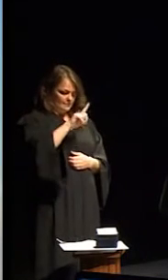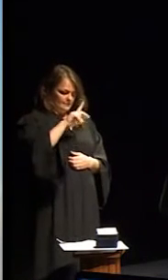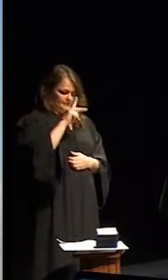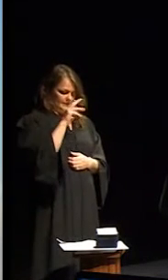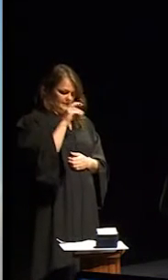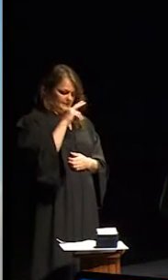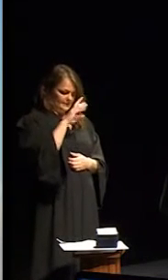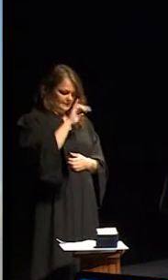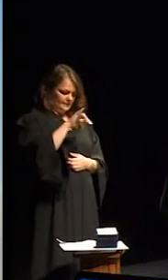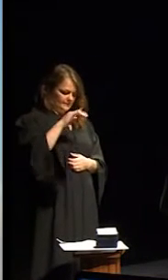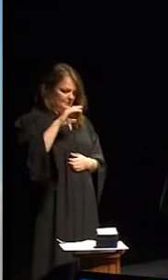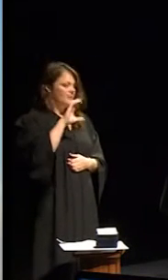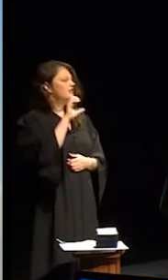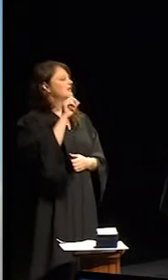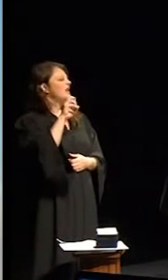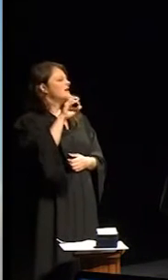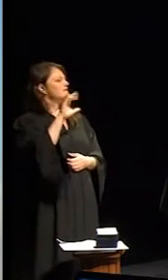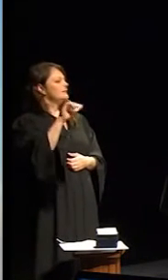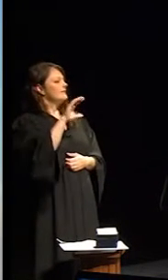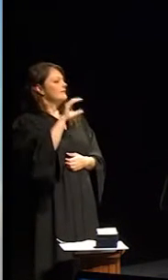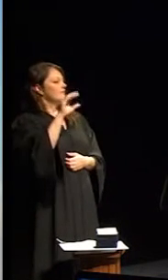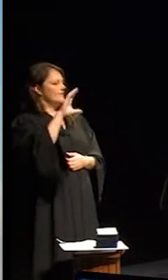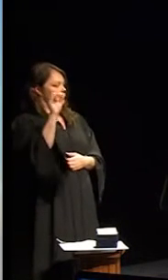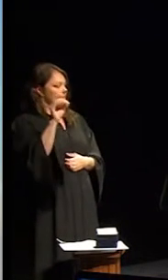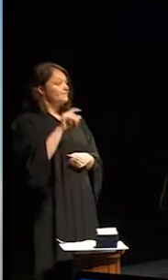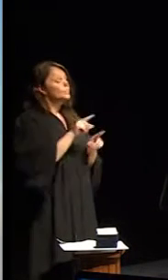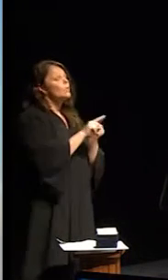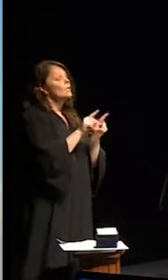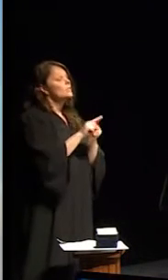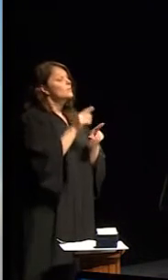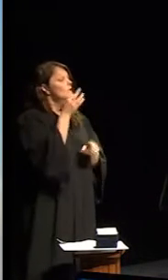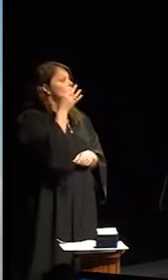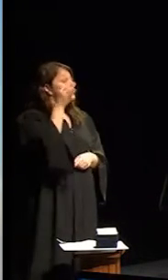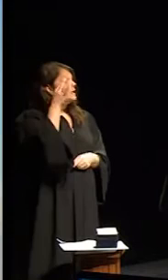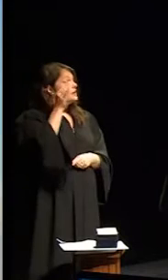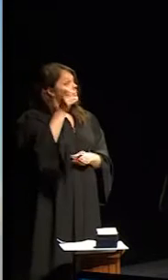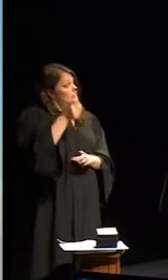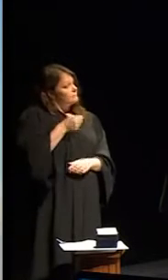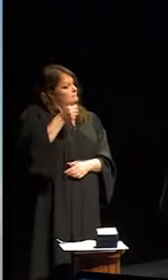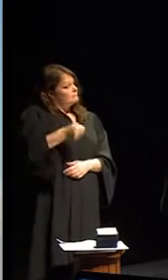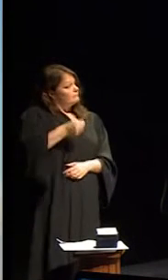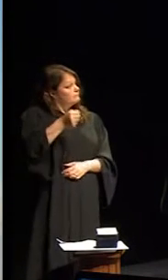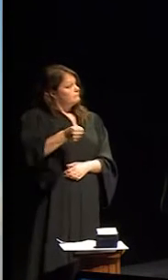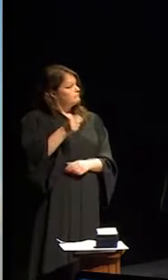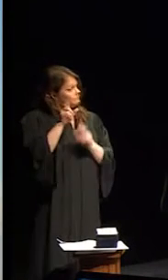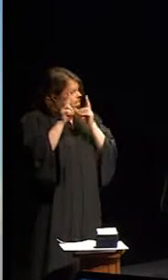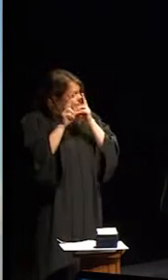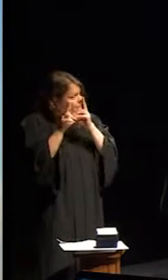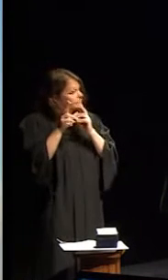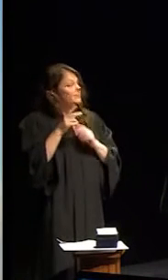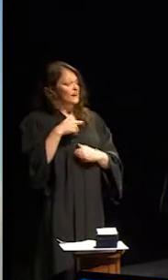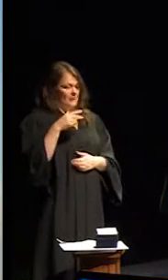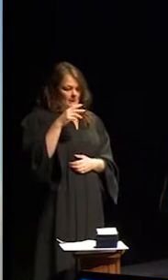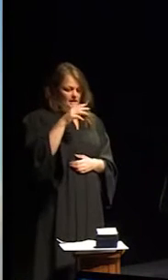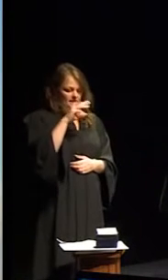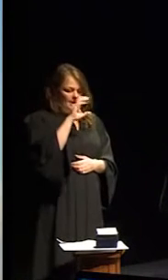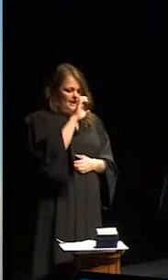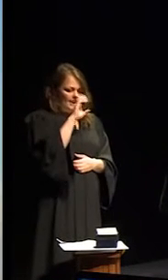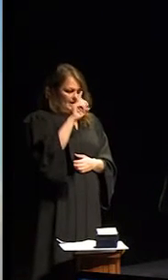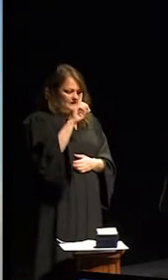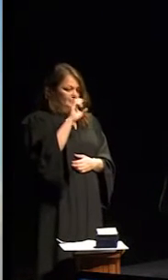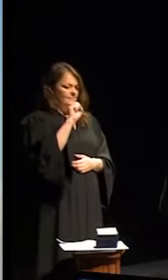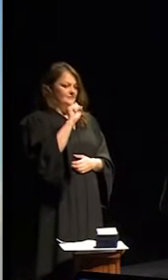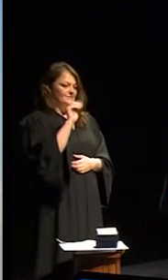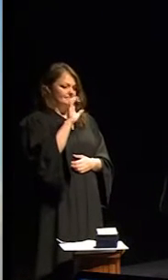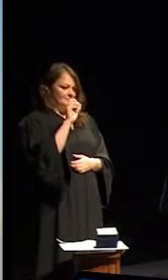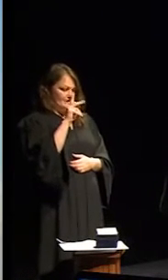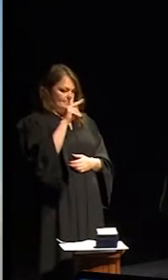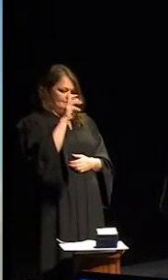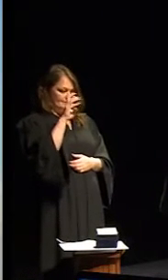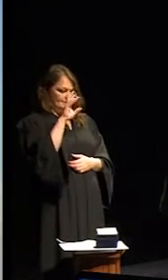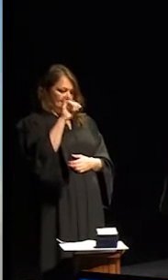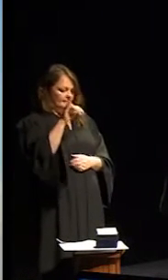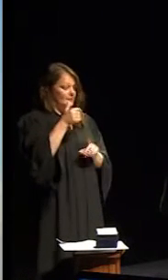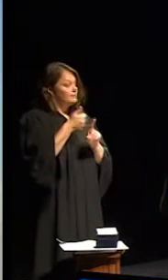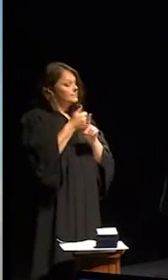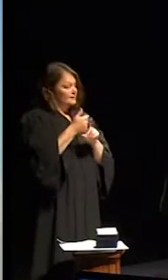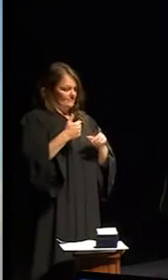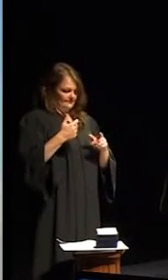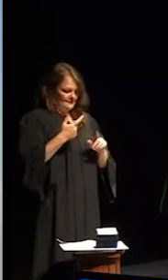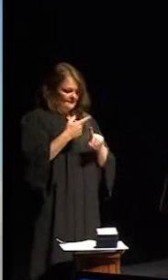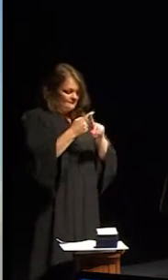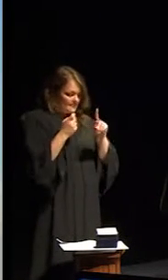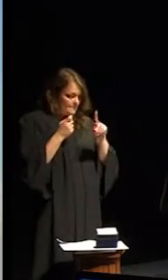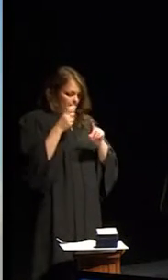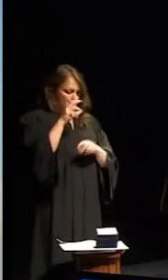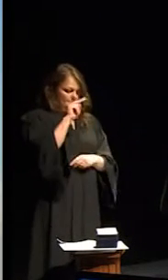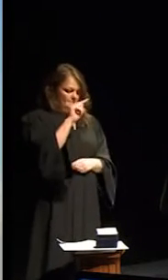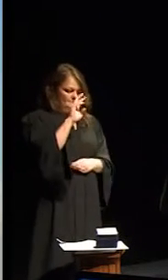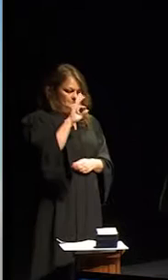our wisdom keeper, Ed Sakani, who hails from the Muskegowak territory of Western James Bay, located in